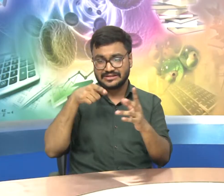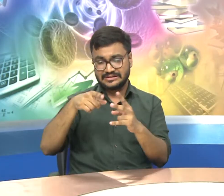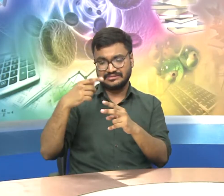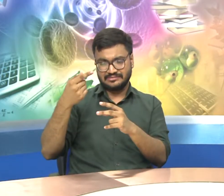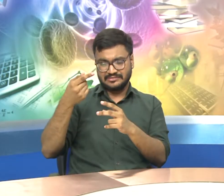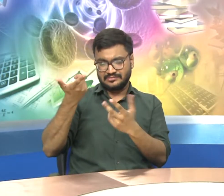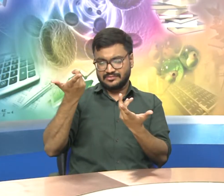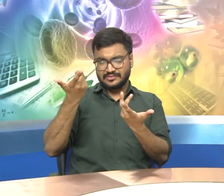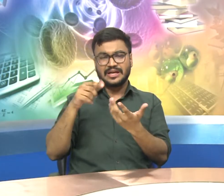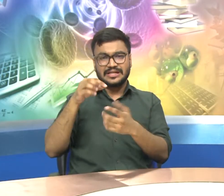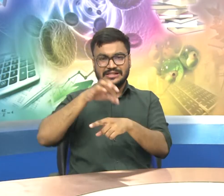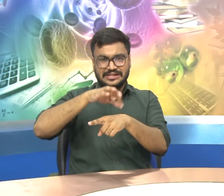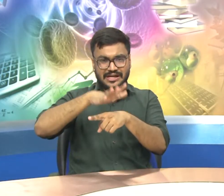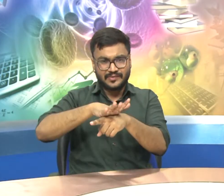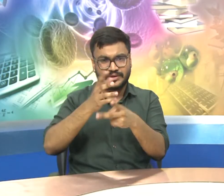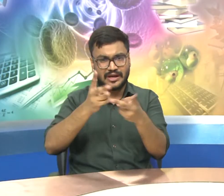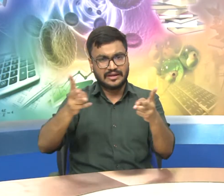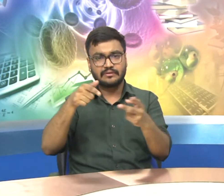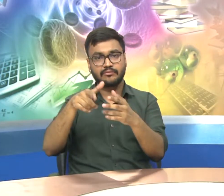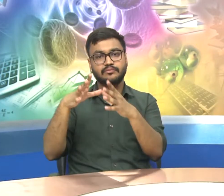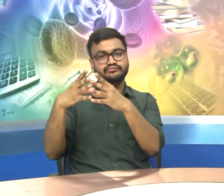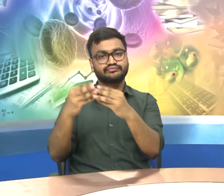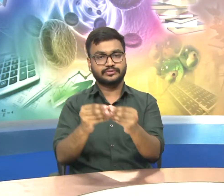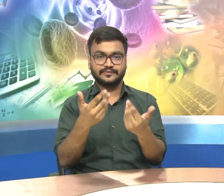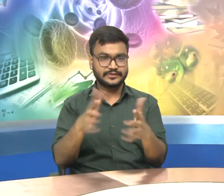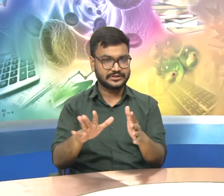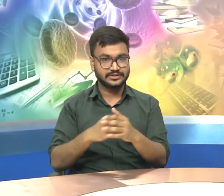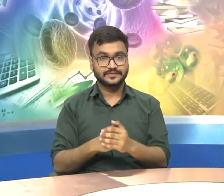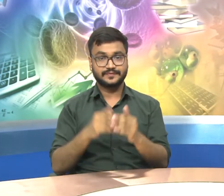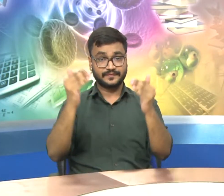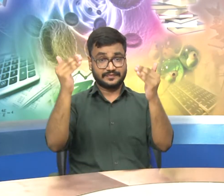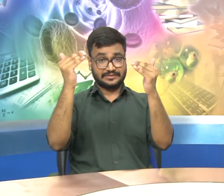And finally, most mosquitoes become resistant.